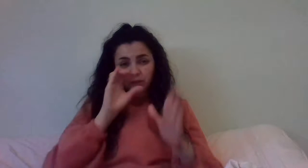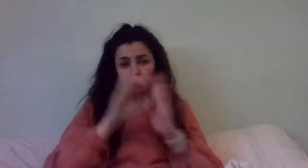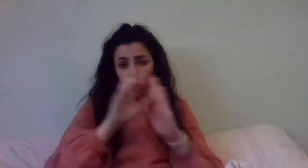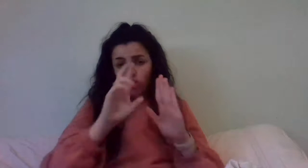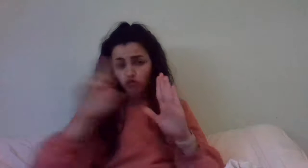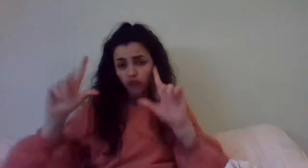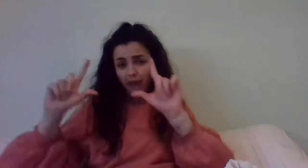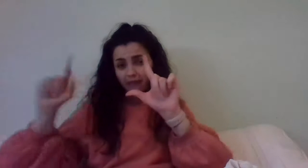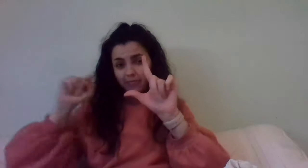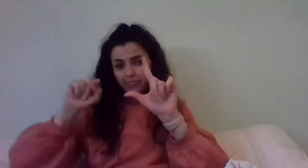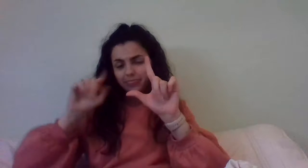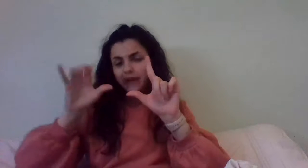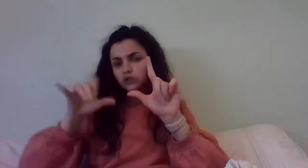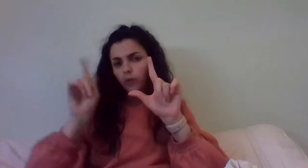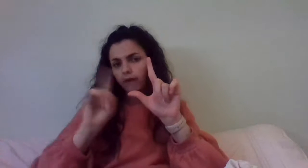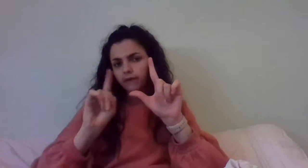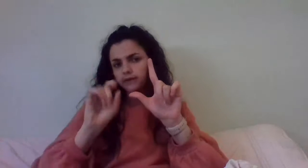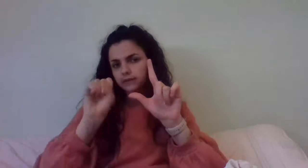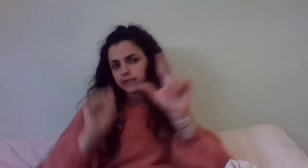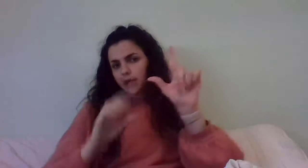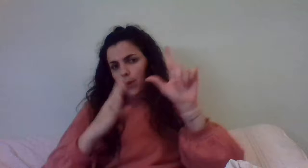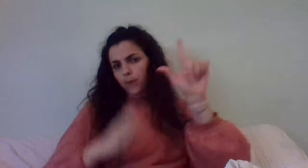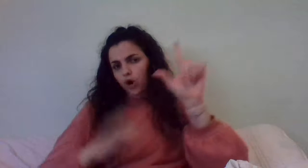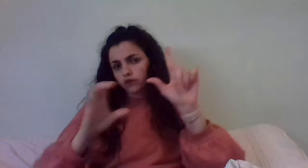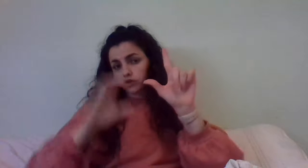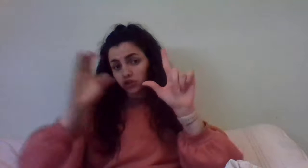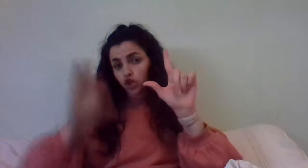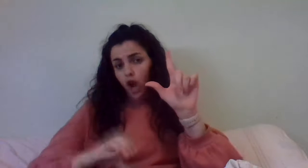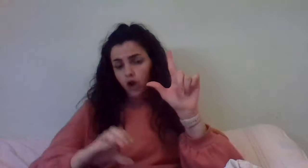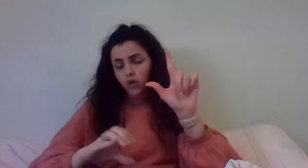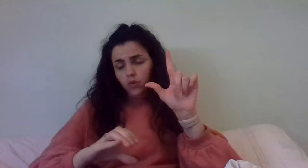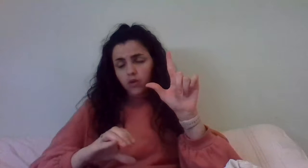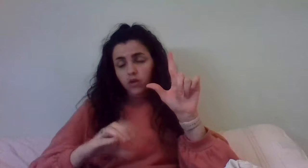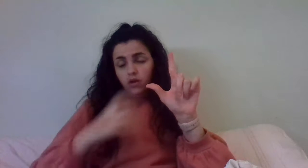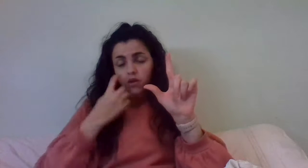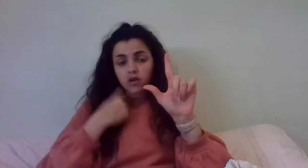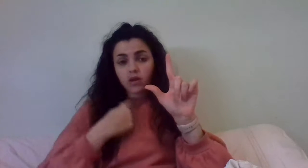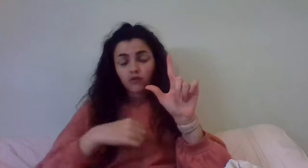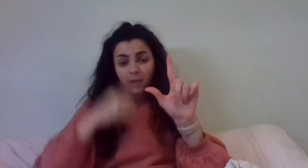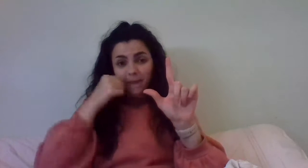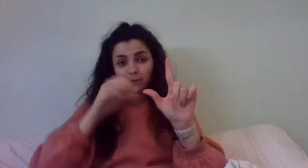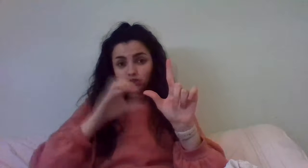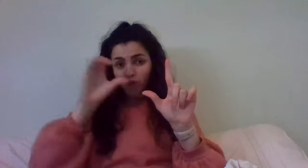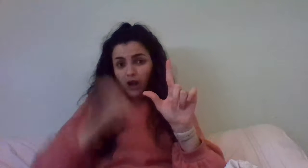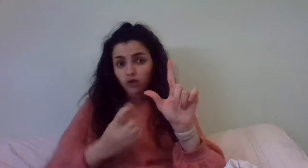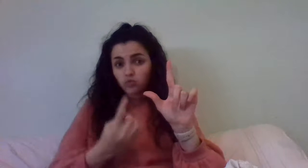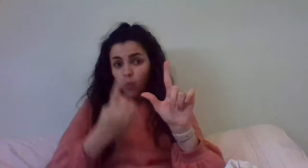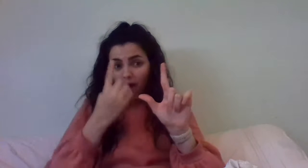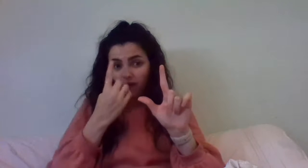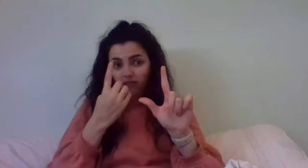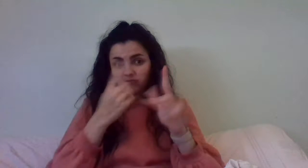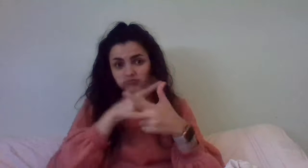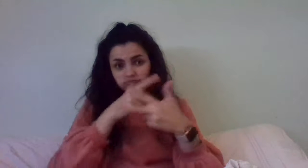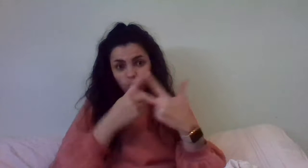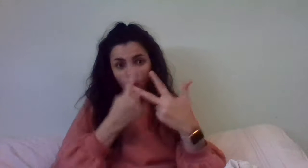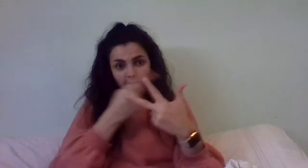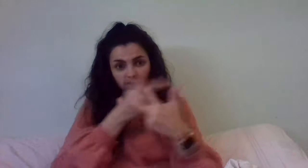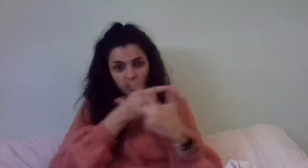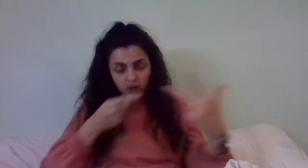taken. But remember, this is one of the major cities that's receiving this influx of migration from the south to